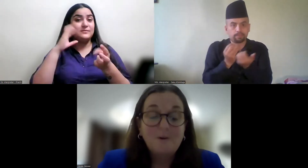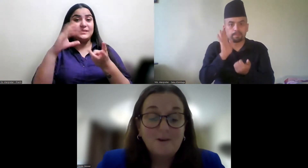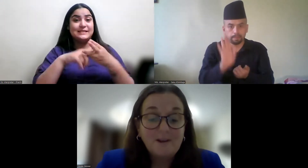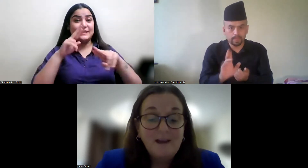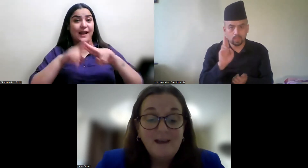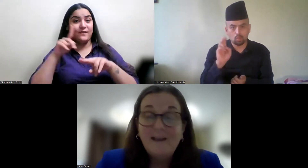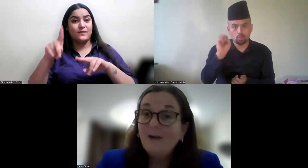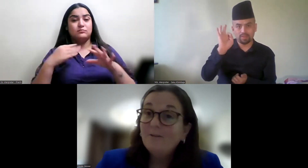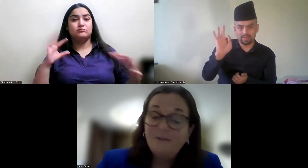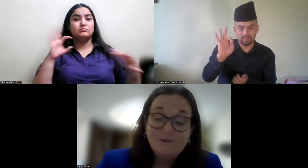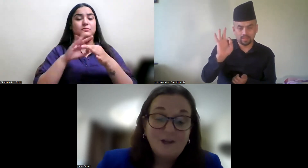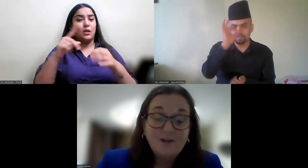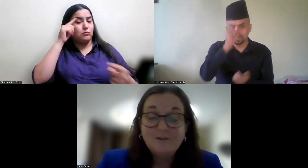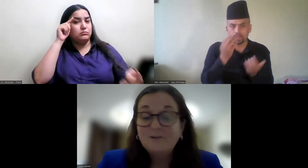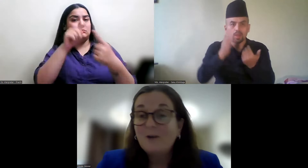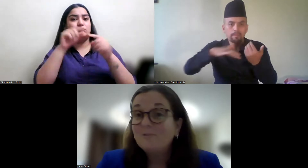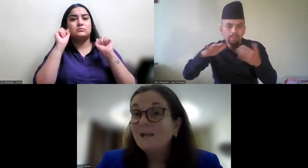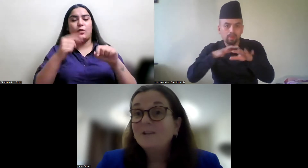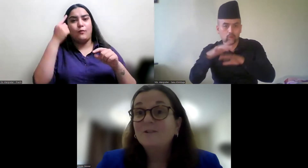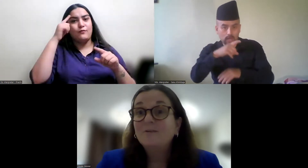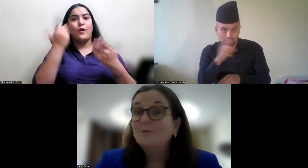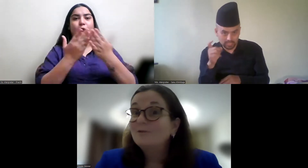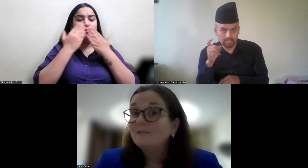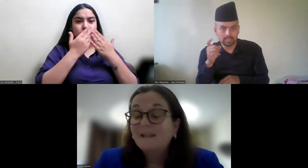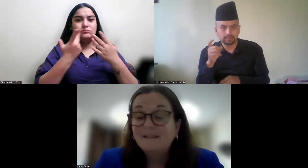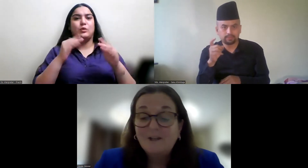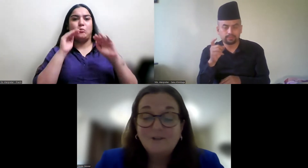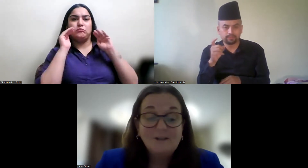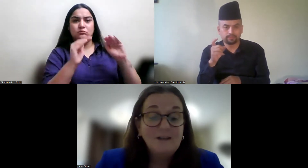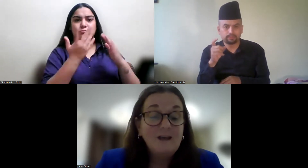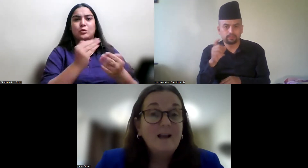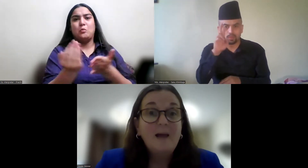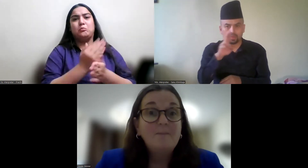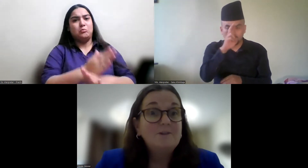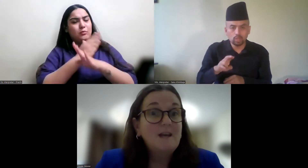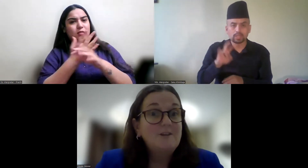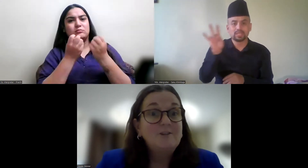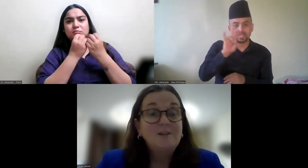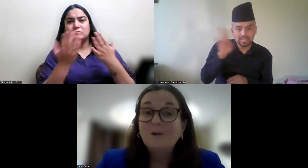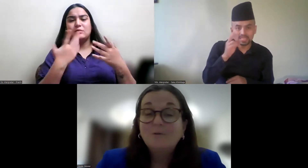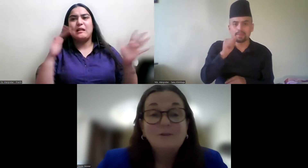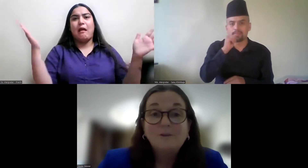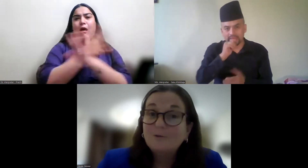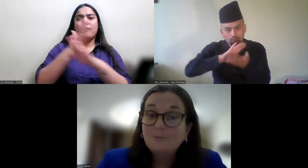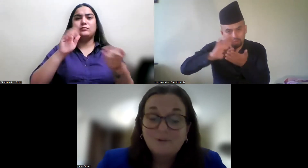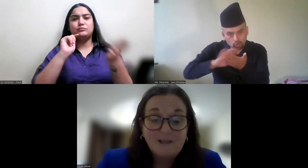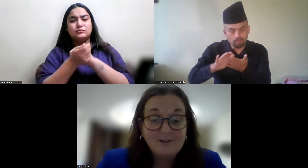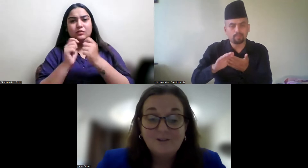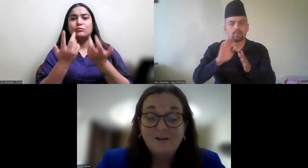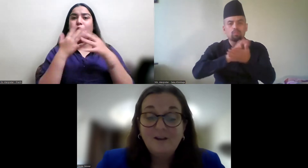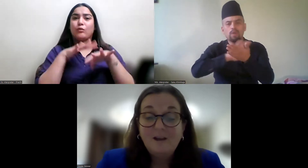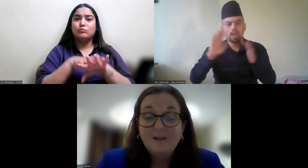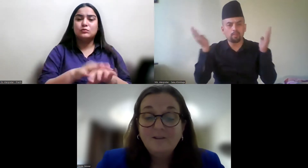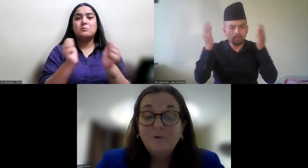our work in health, education, child protection, water and sanitation, climate change, inclusion, social